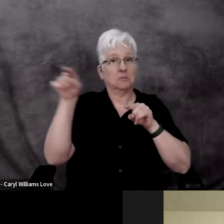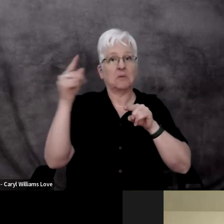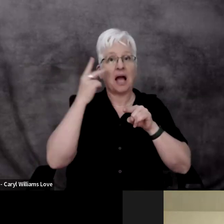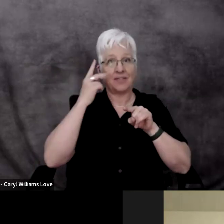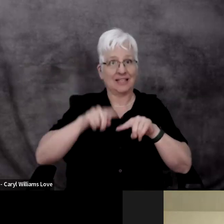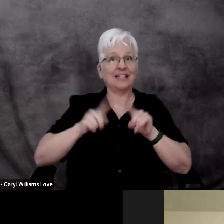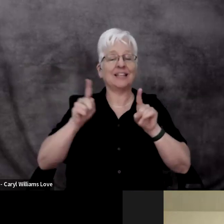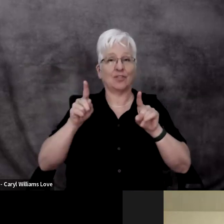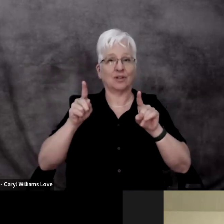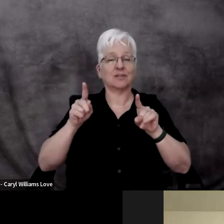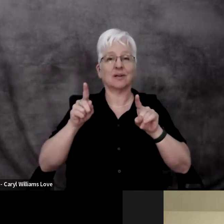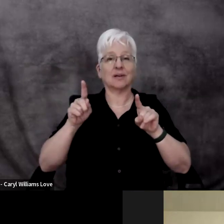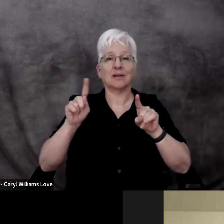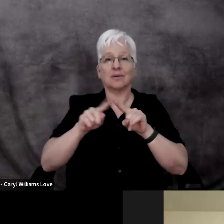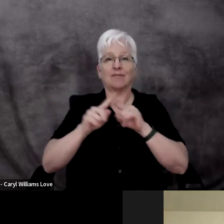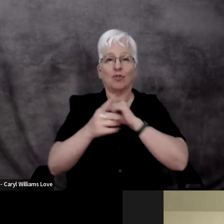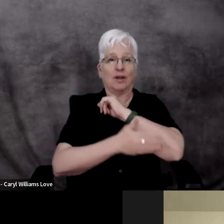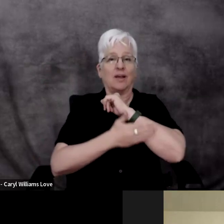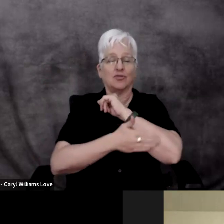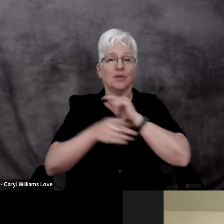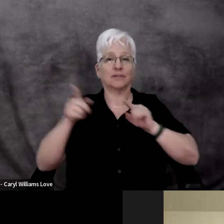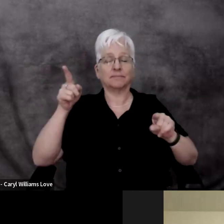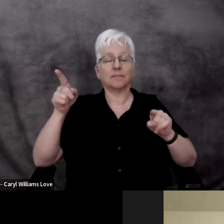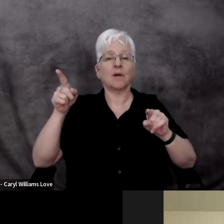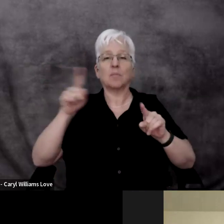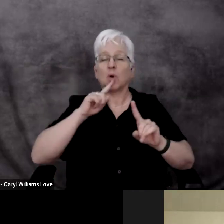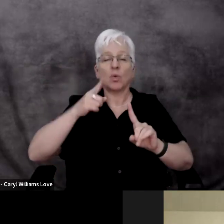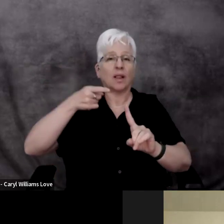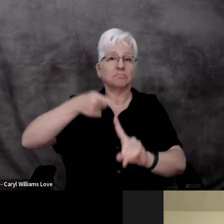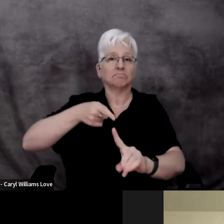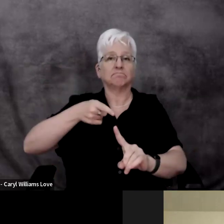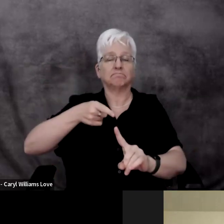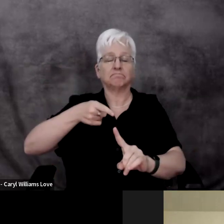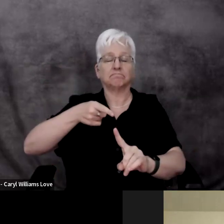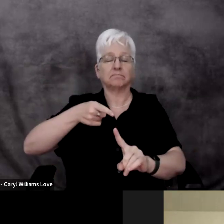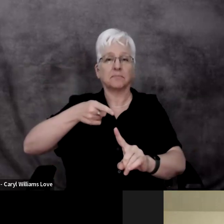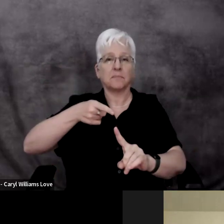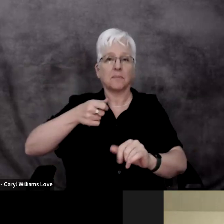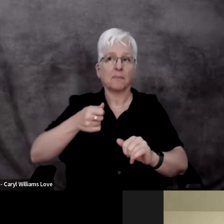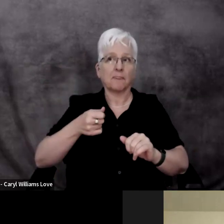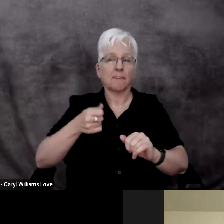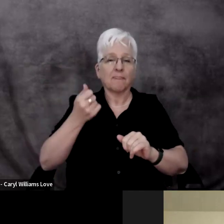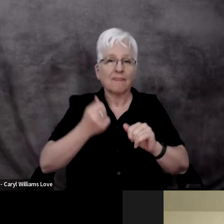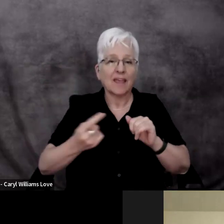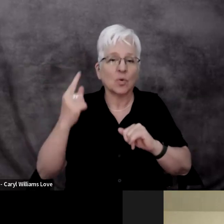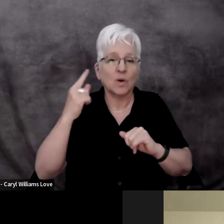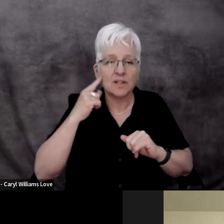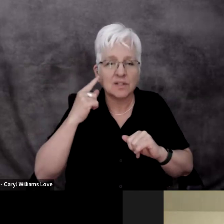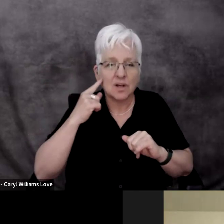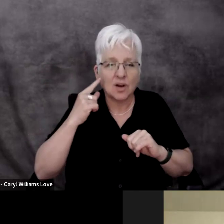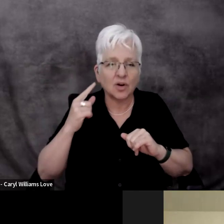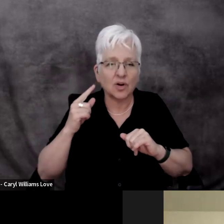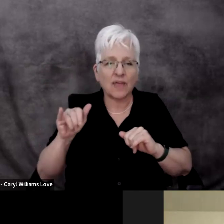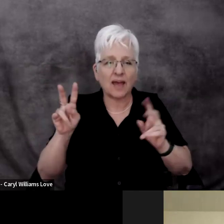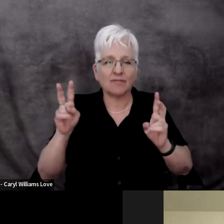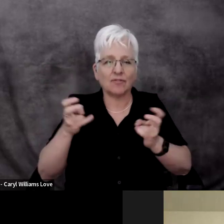between the nations. But when it comes down to it, I think that there is, everyone's heard the same, right? If you've met one person